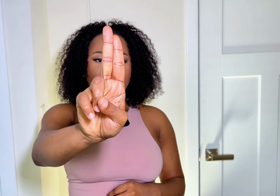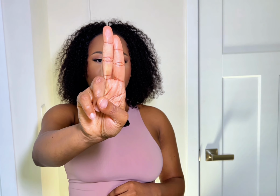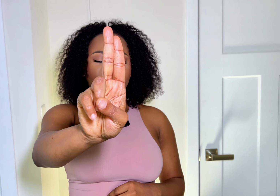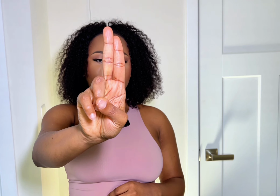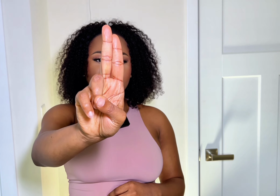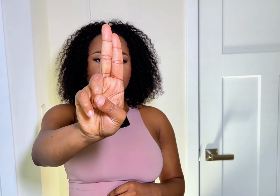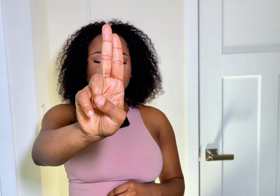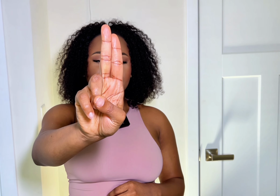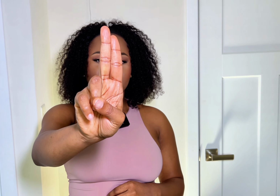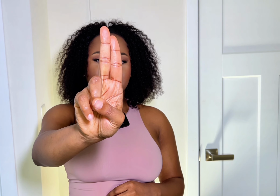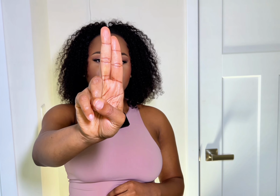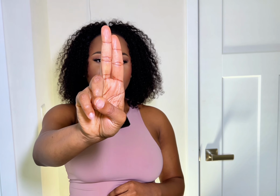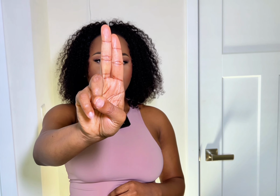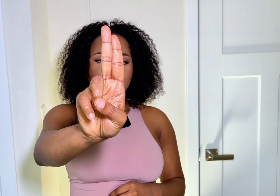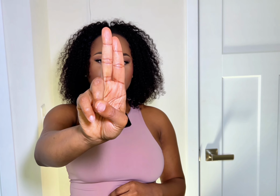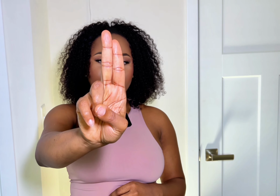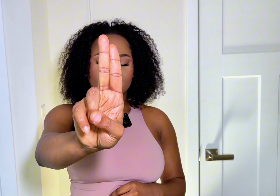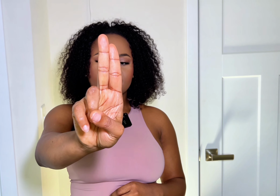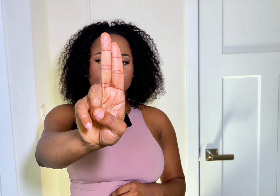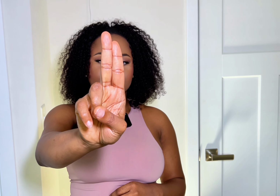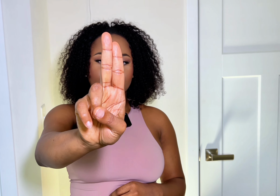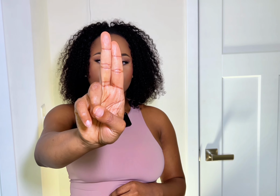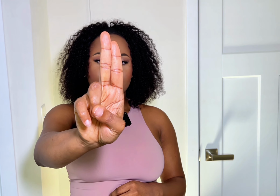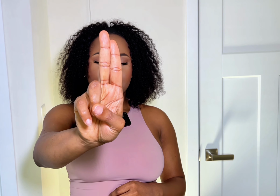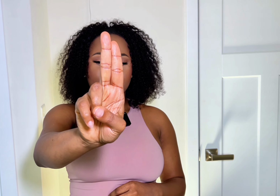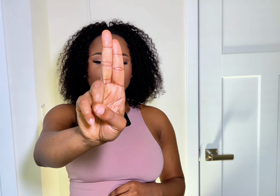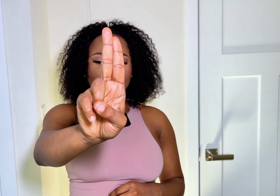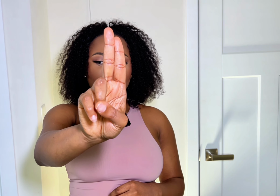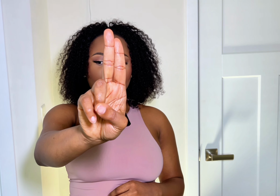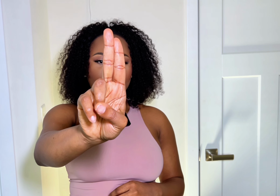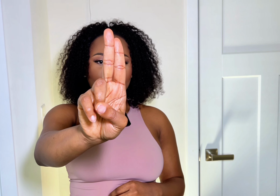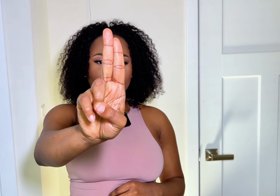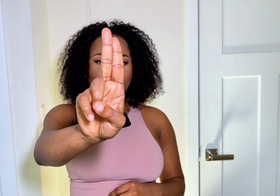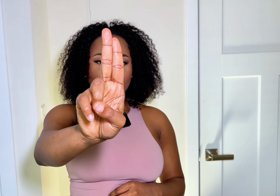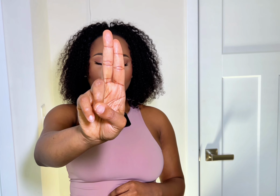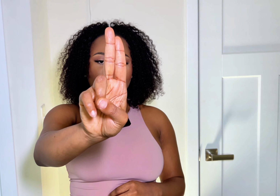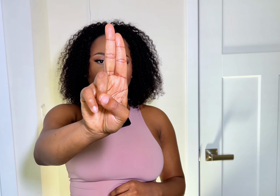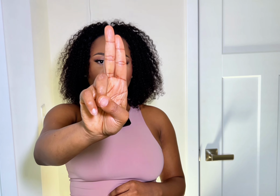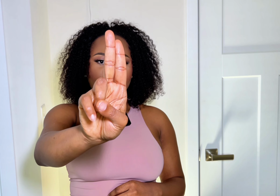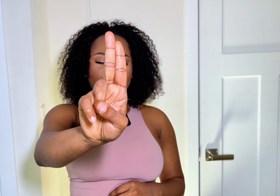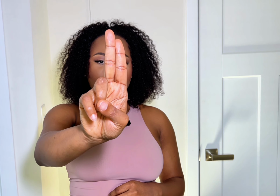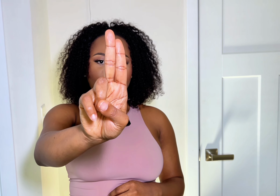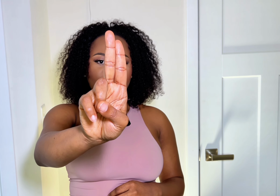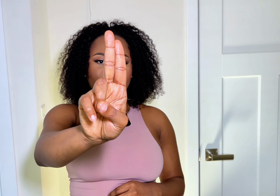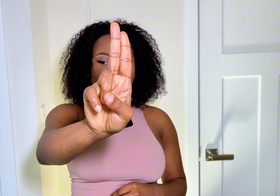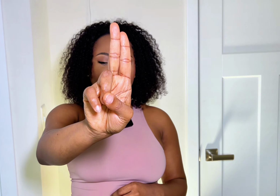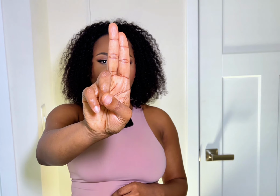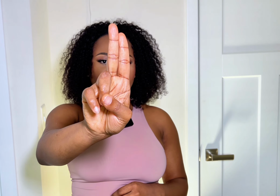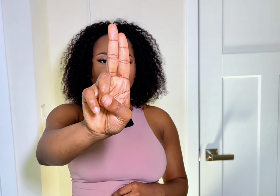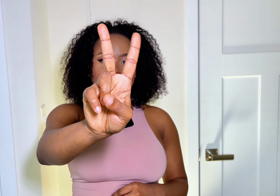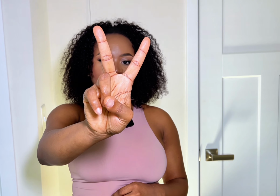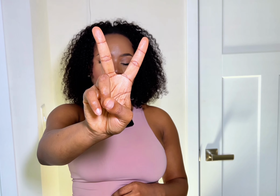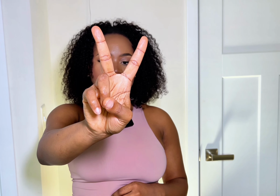have your index and middle finger out like this. Makes U. U. V. You just open